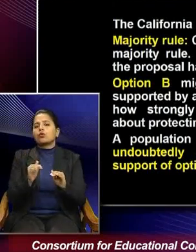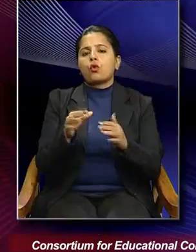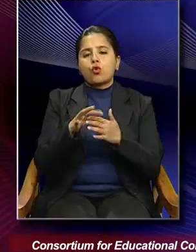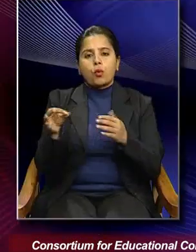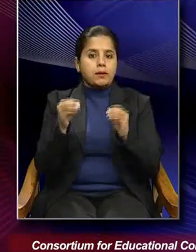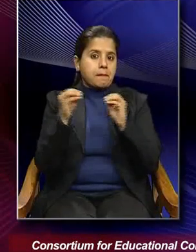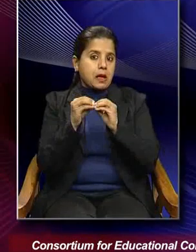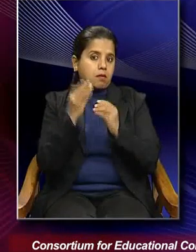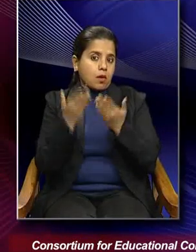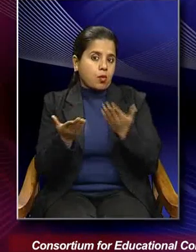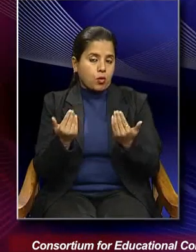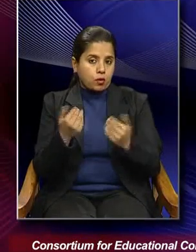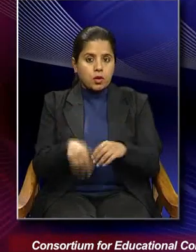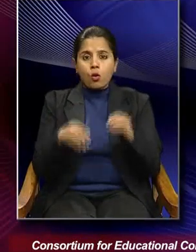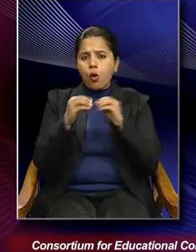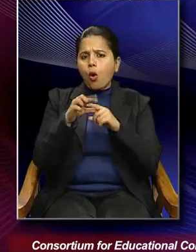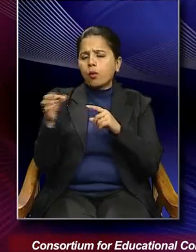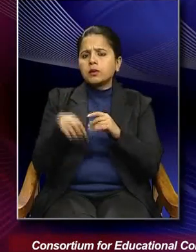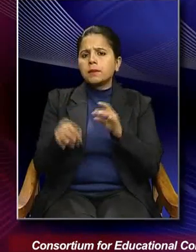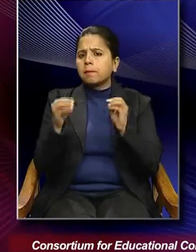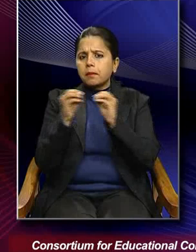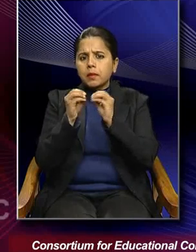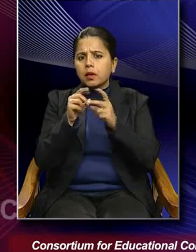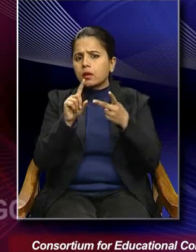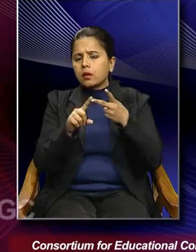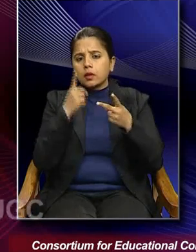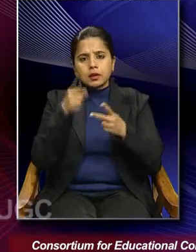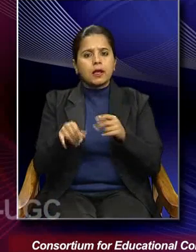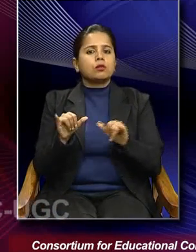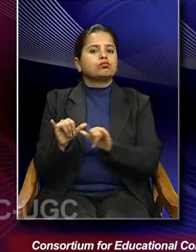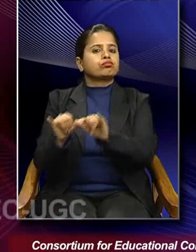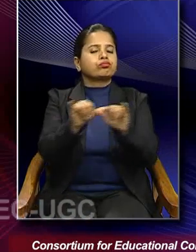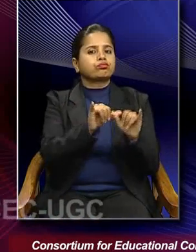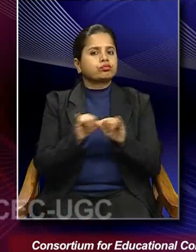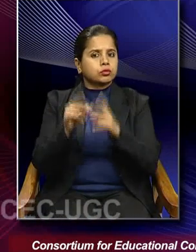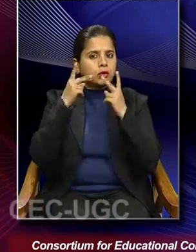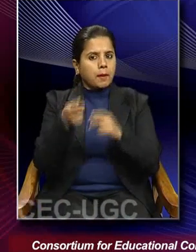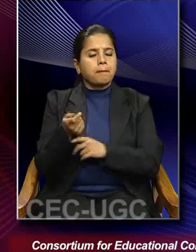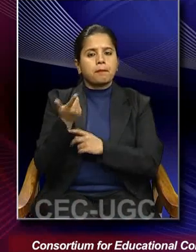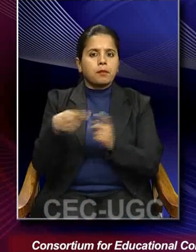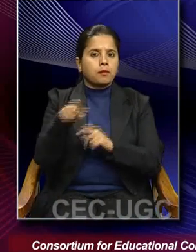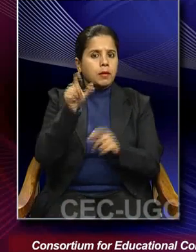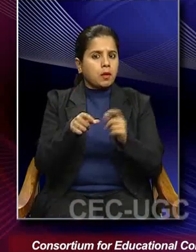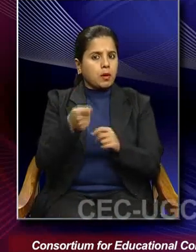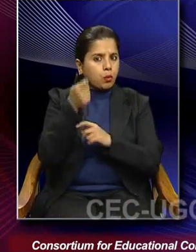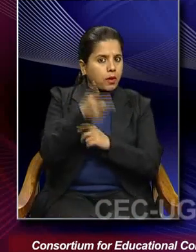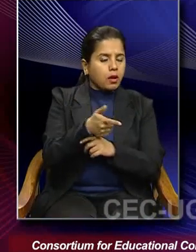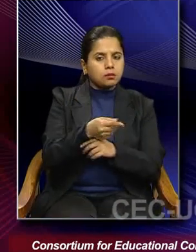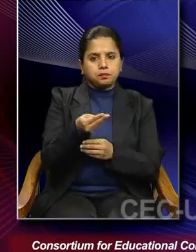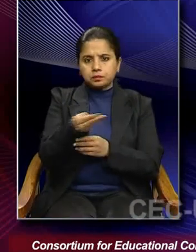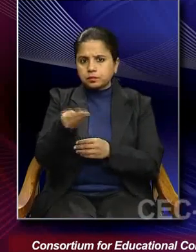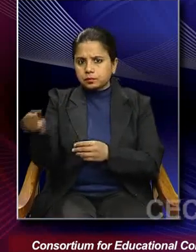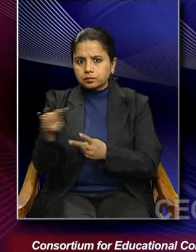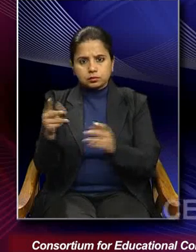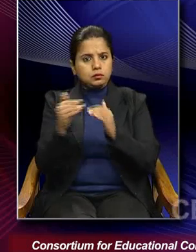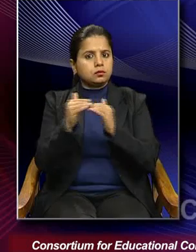B. Option B, which is uniformity of paying with charge and distributing it